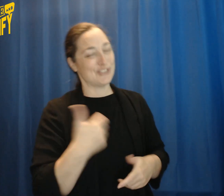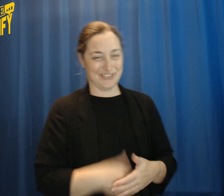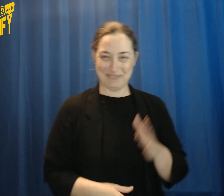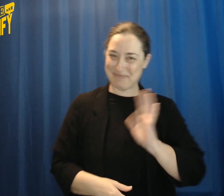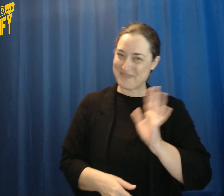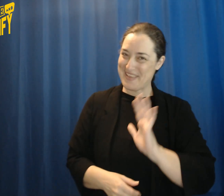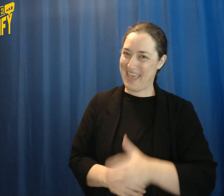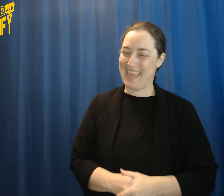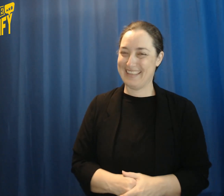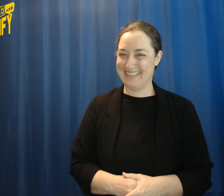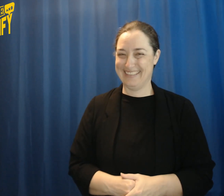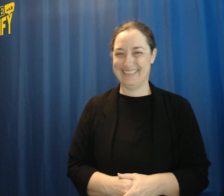See you later.